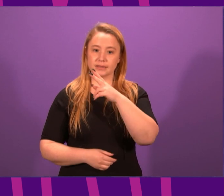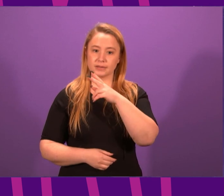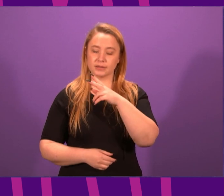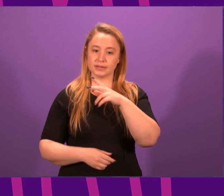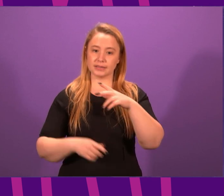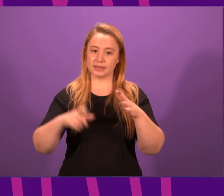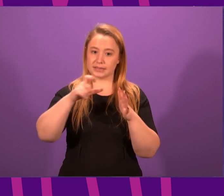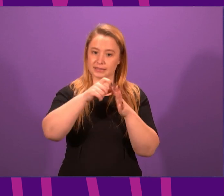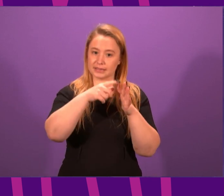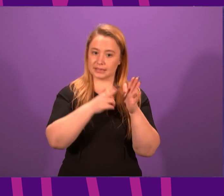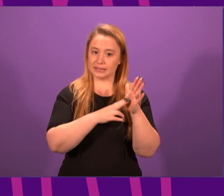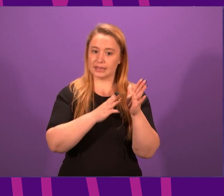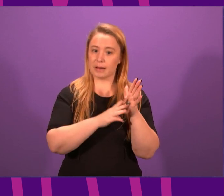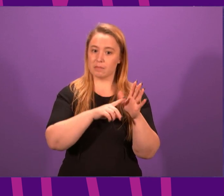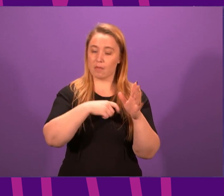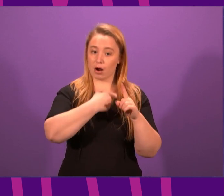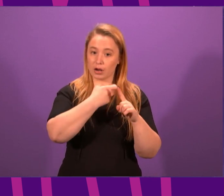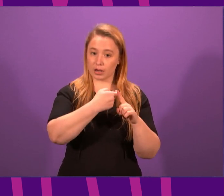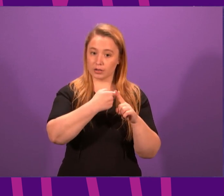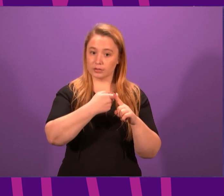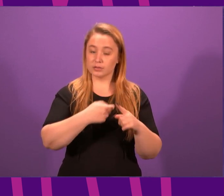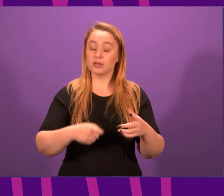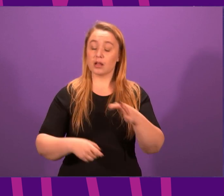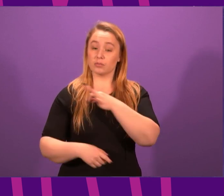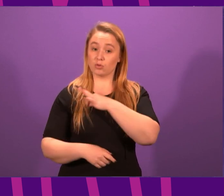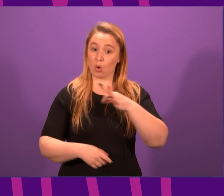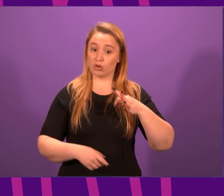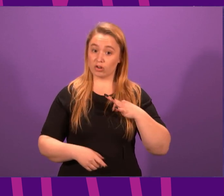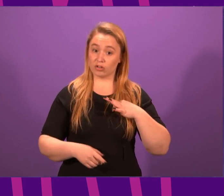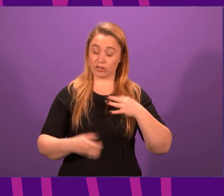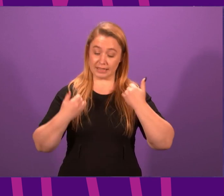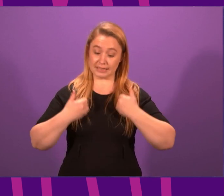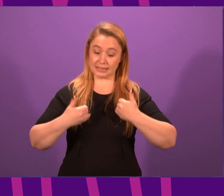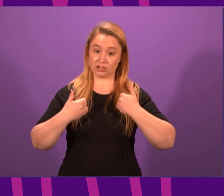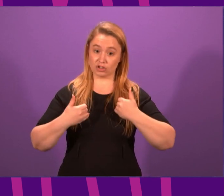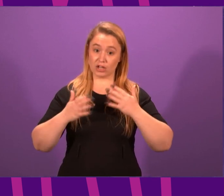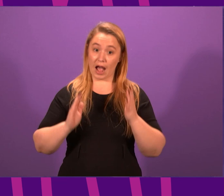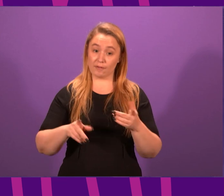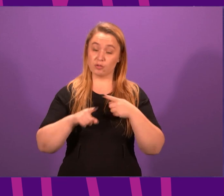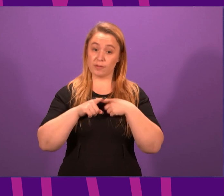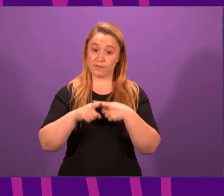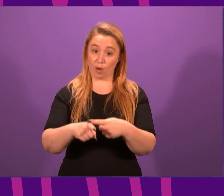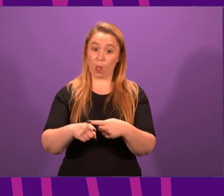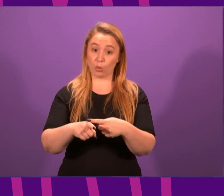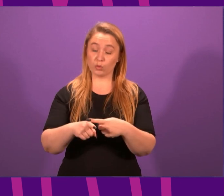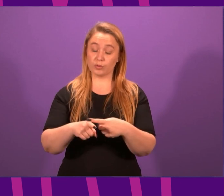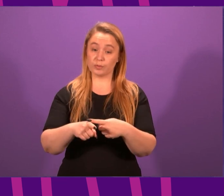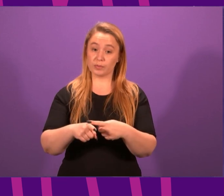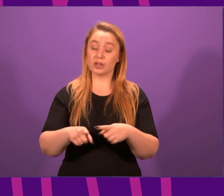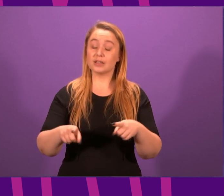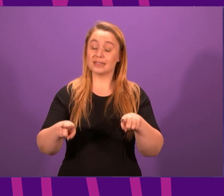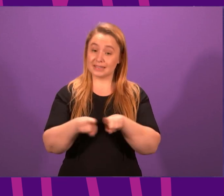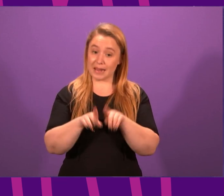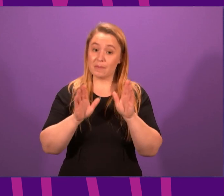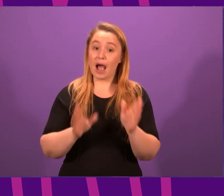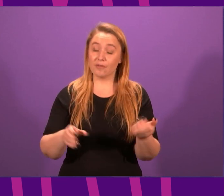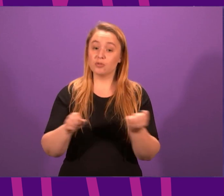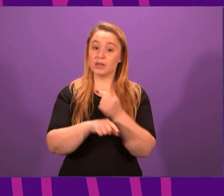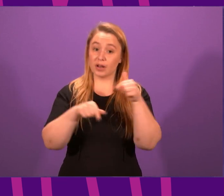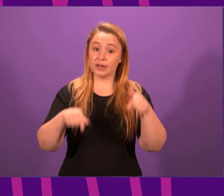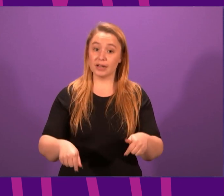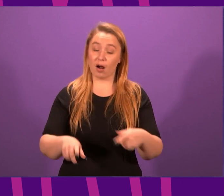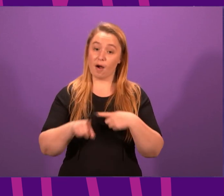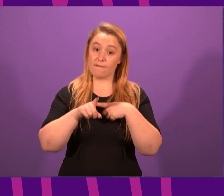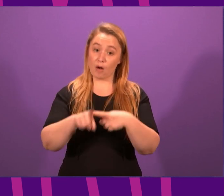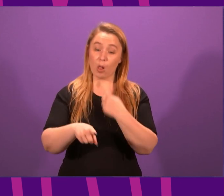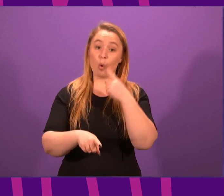working conditions have to be followed. It builds trust and ensures safety. The same needs to be done here.